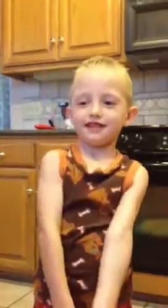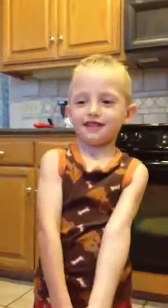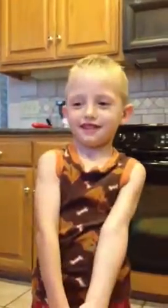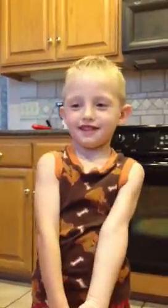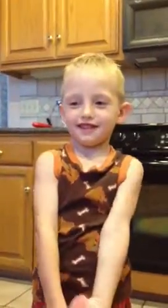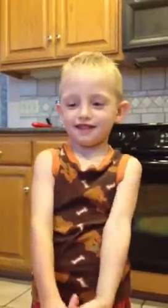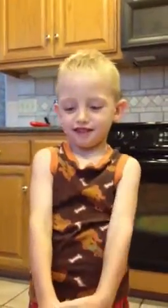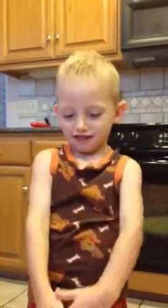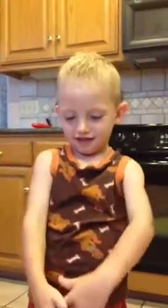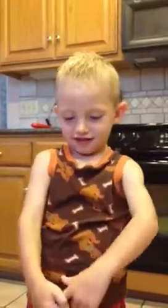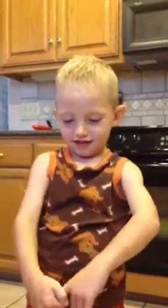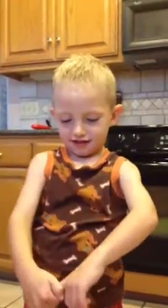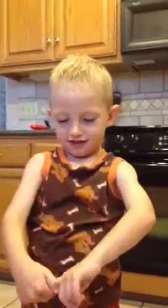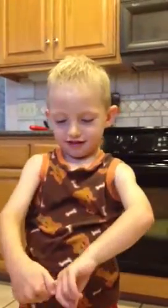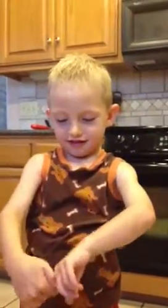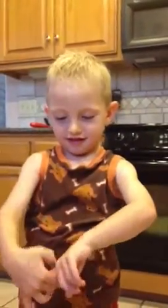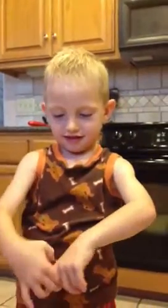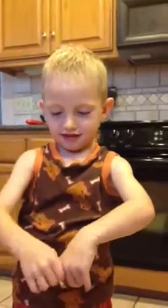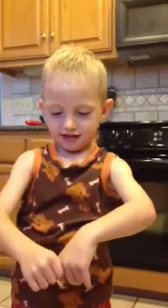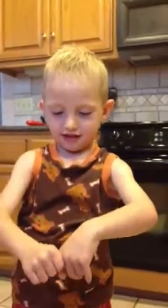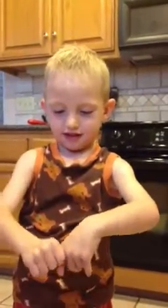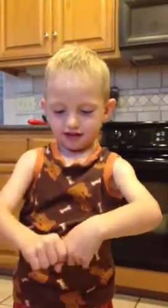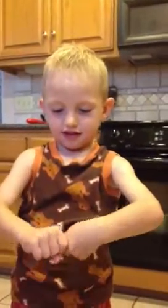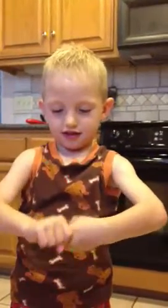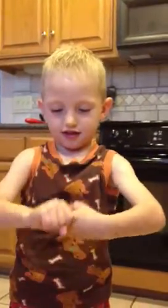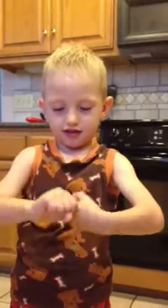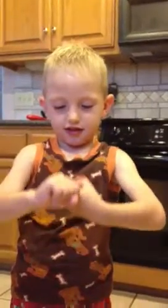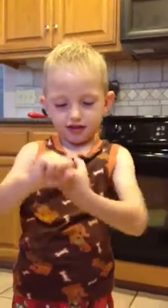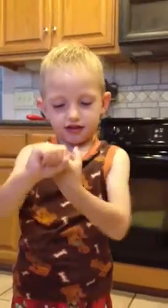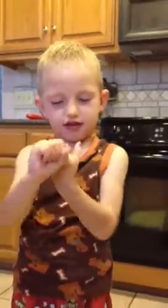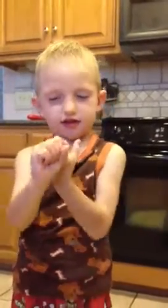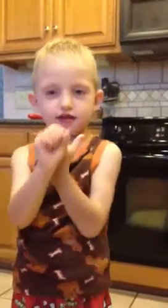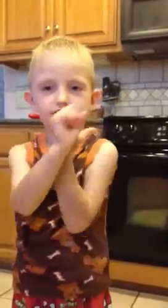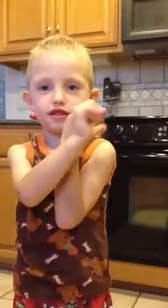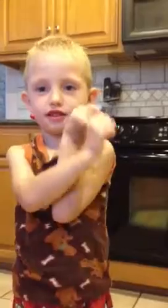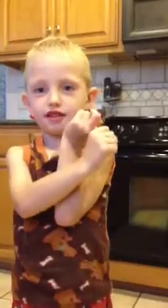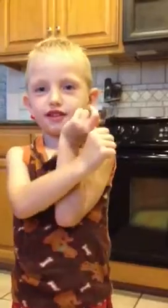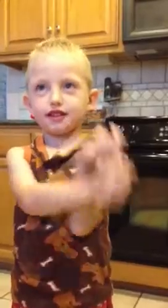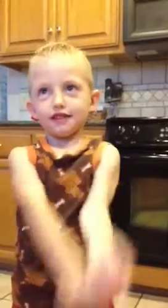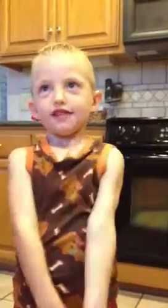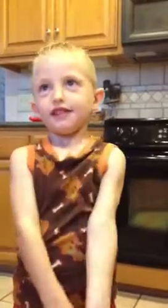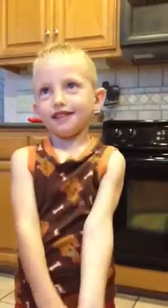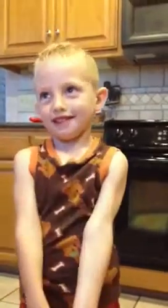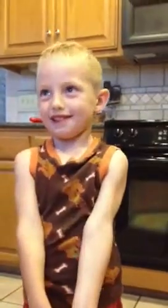Alex, that's your other cousin. She can't name the baby Alex, do you think?